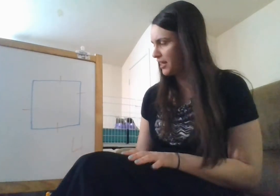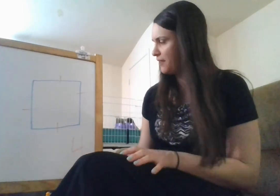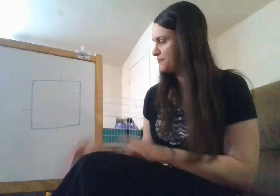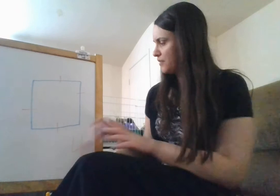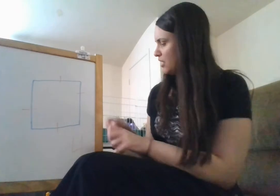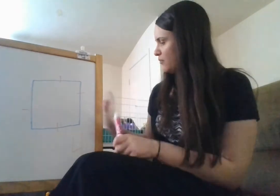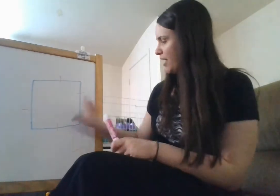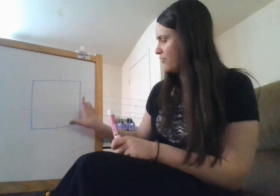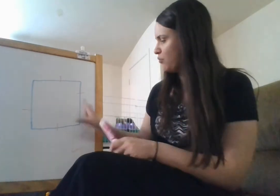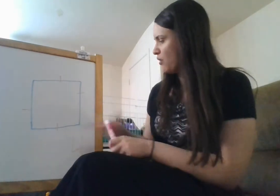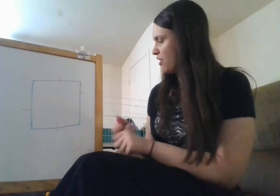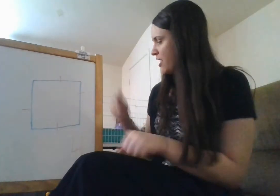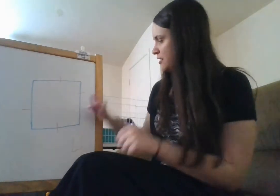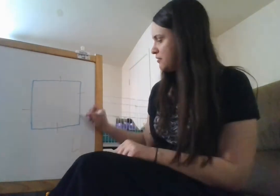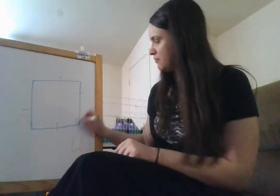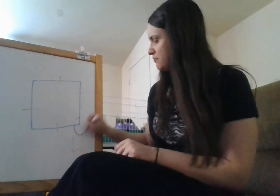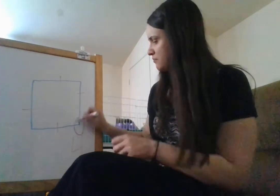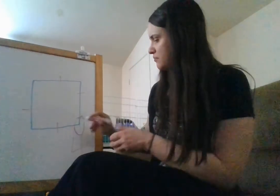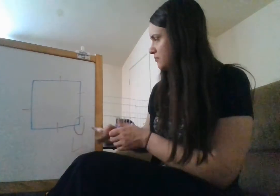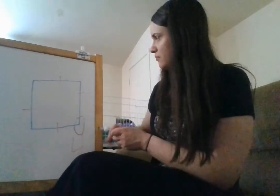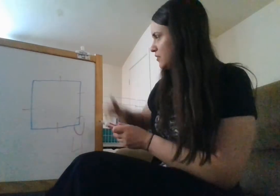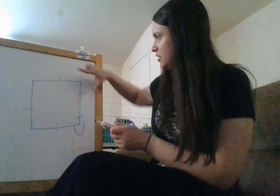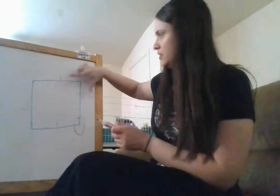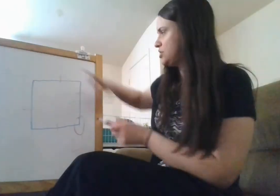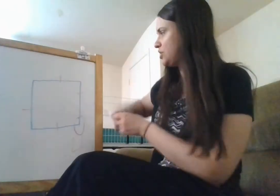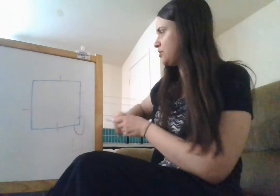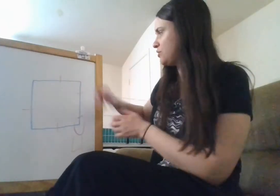right? We have 1, 2,